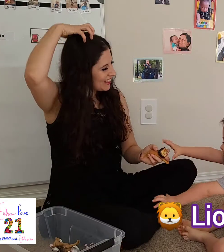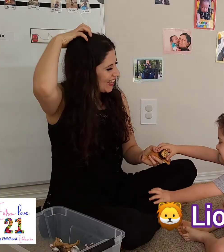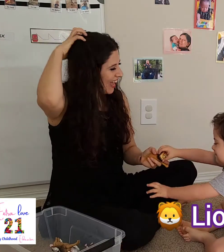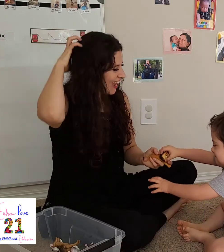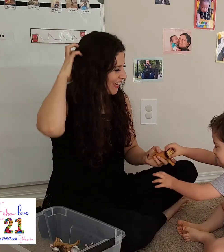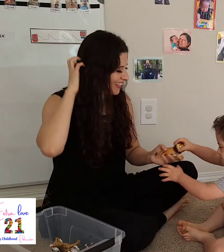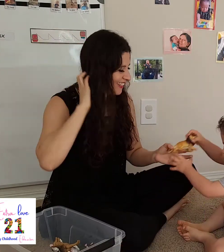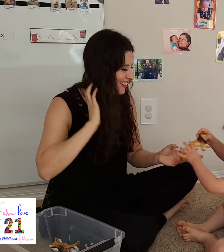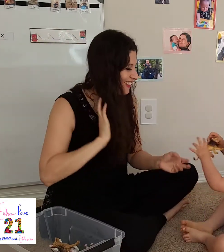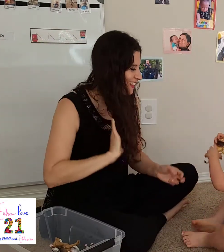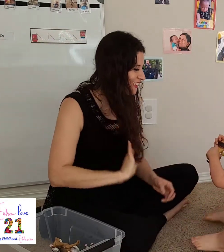lion.